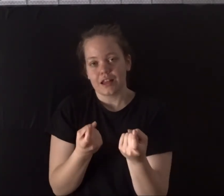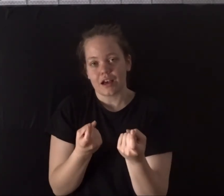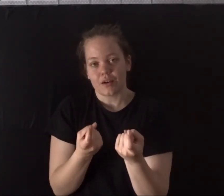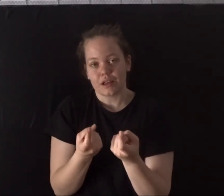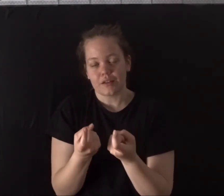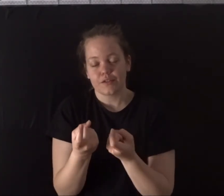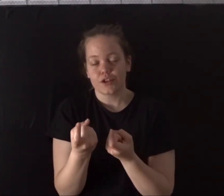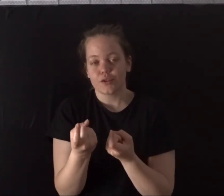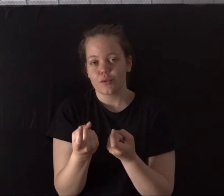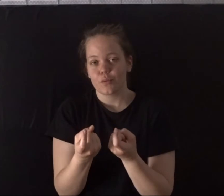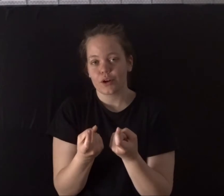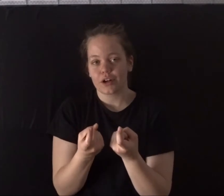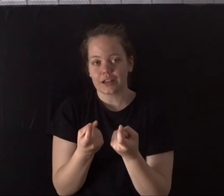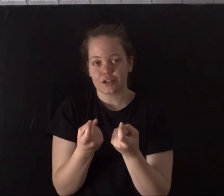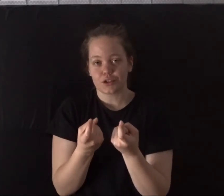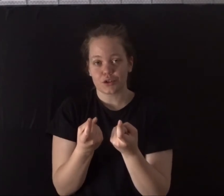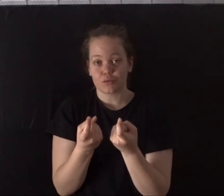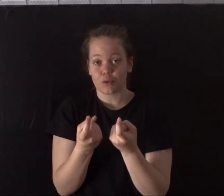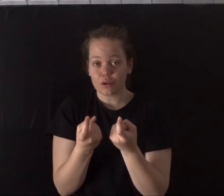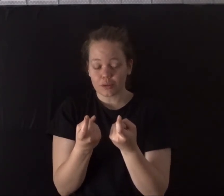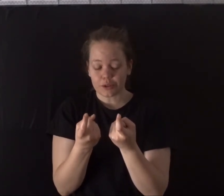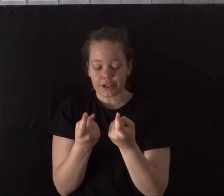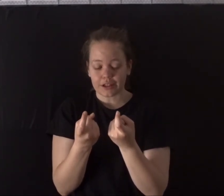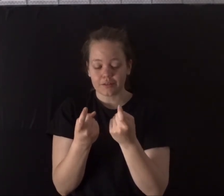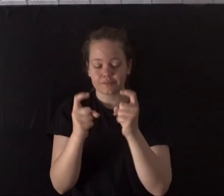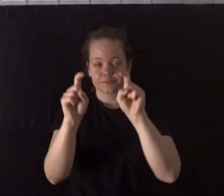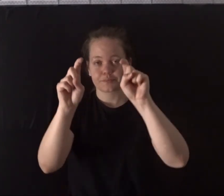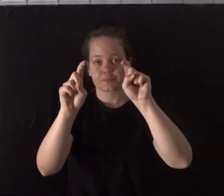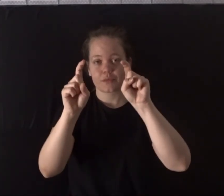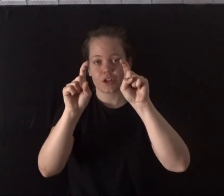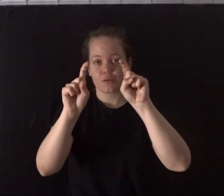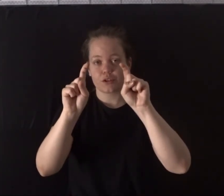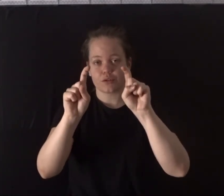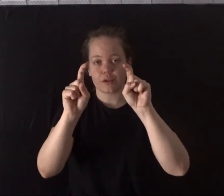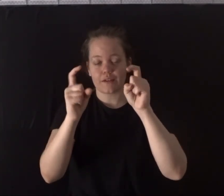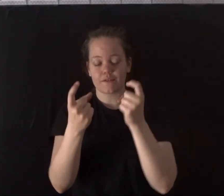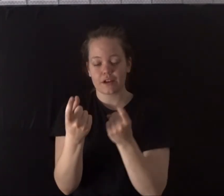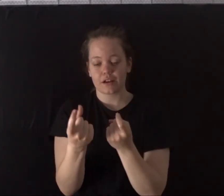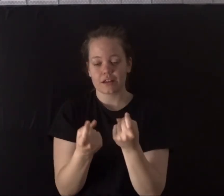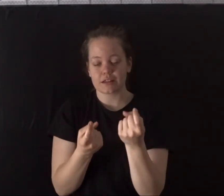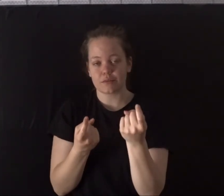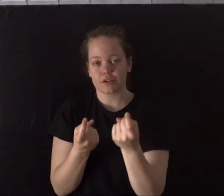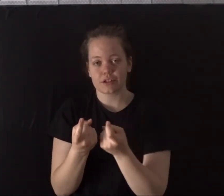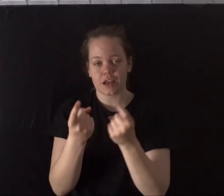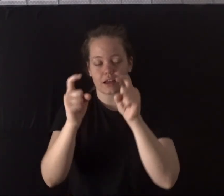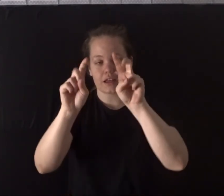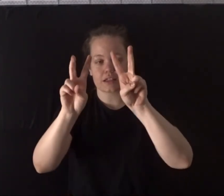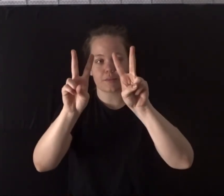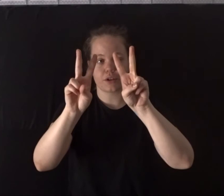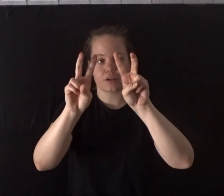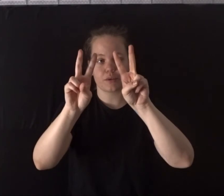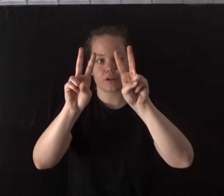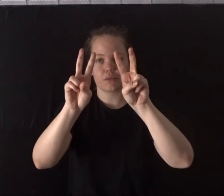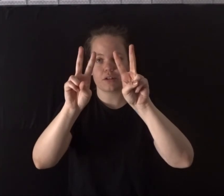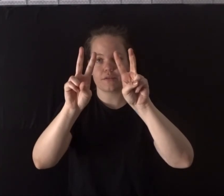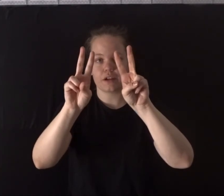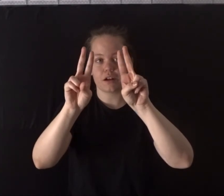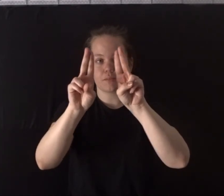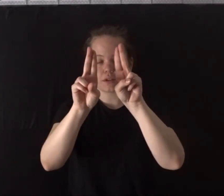Now, if you were into rollerblading, you would do a very similar sign, except you're going to put your middle finger up beside